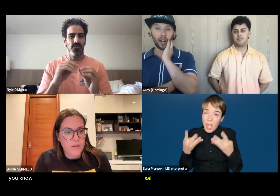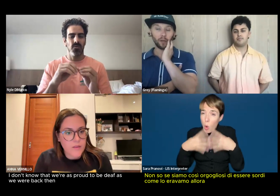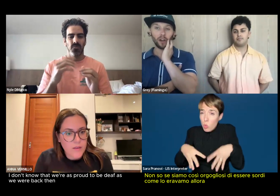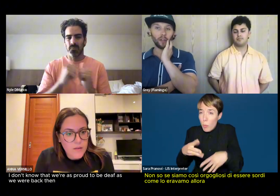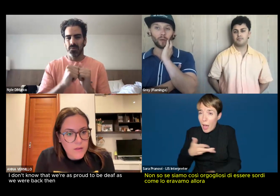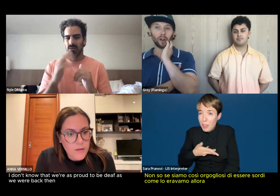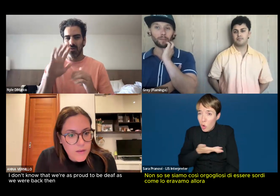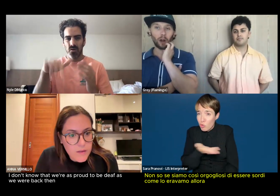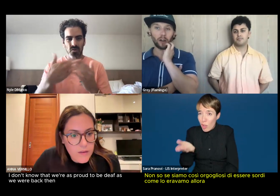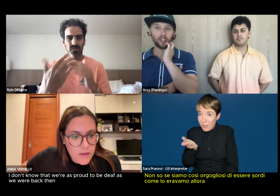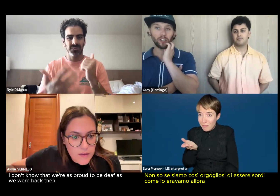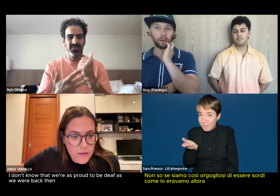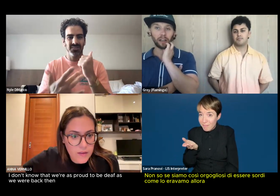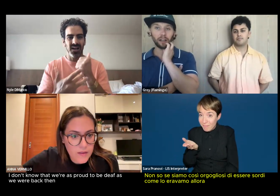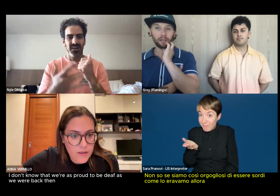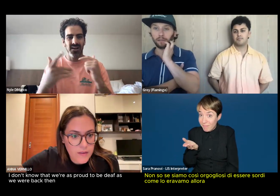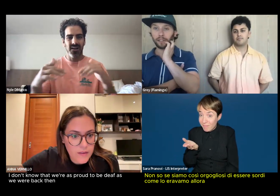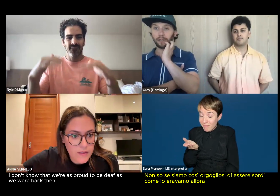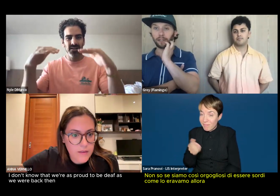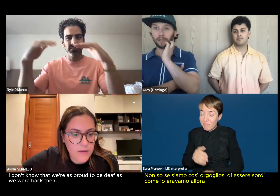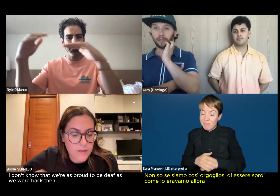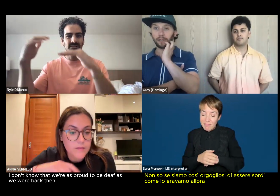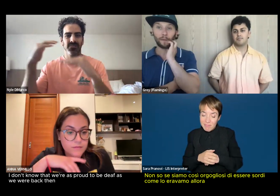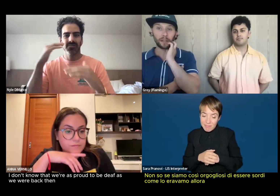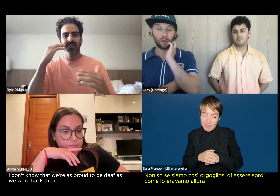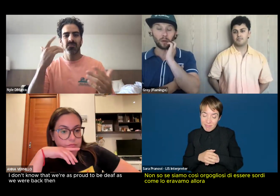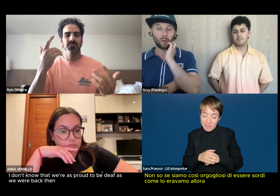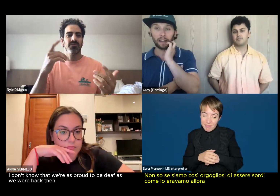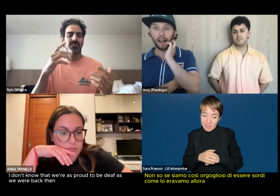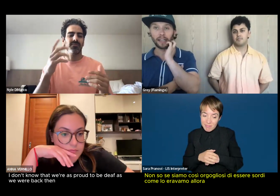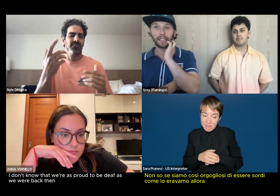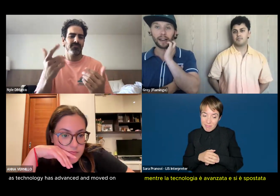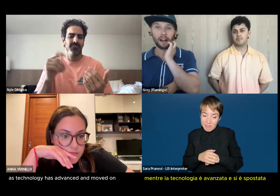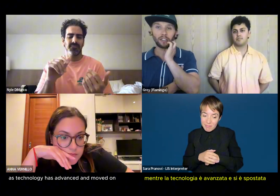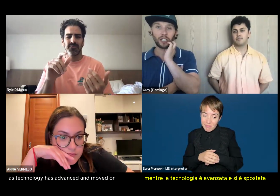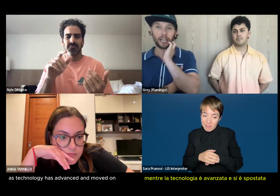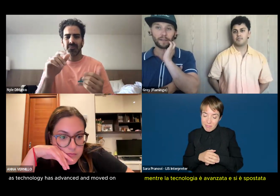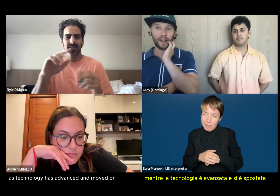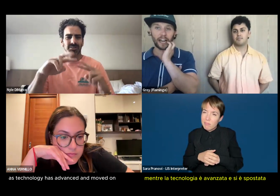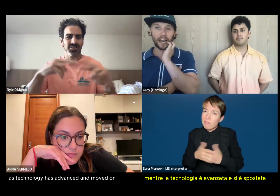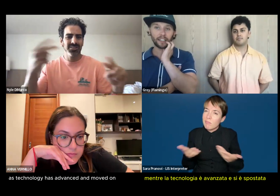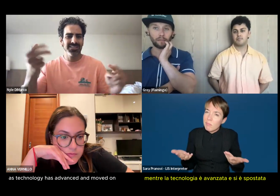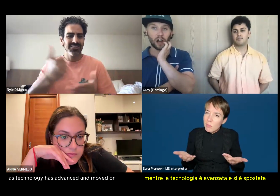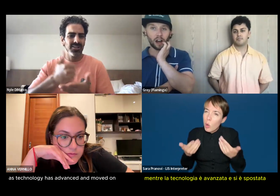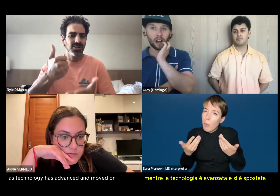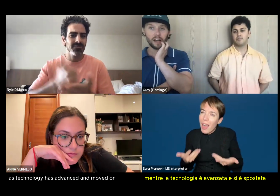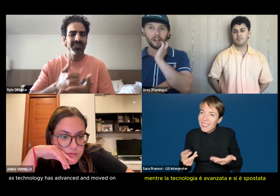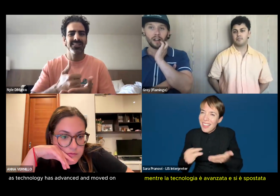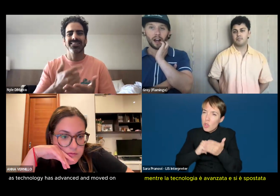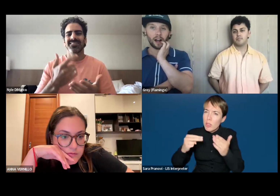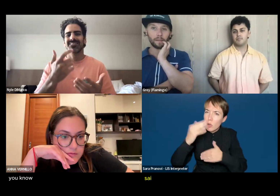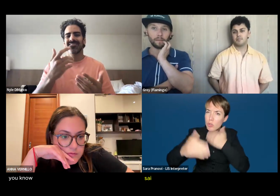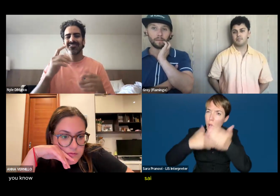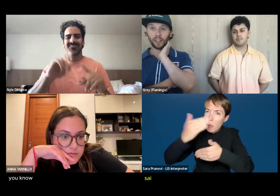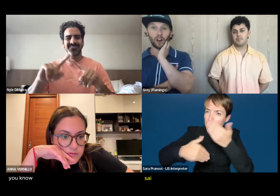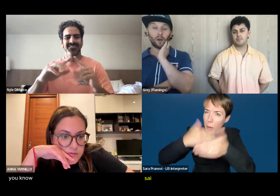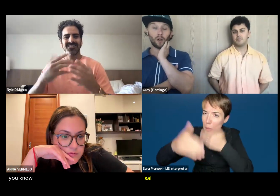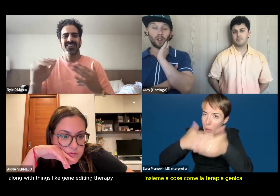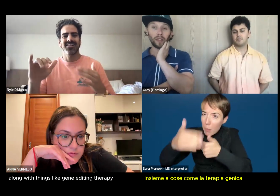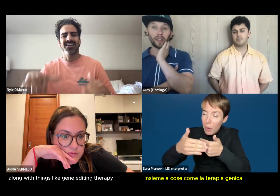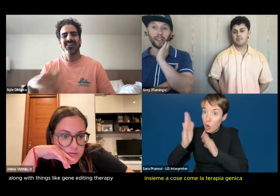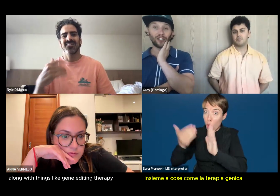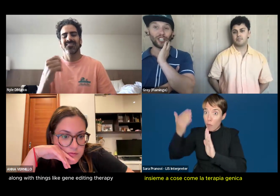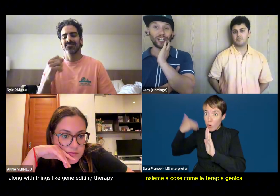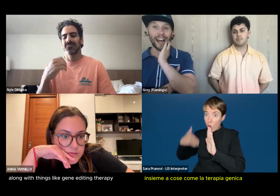You know, I don't know that we're as proud to be deaf as we were back then. As technology has advanced and moved on, you